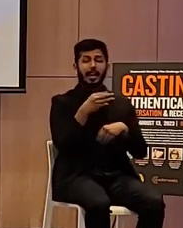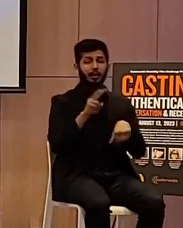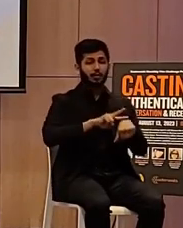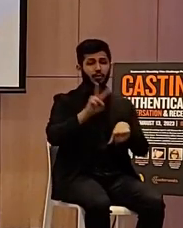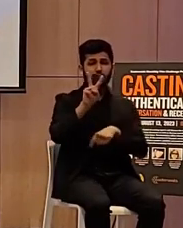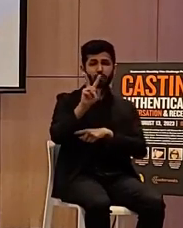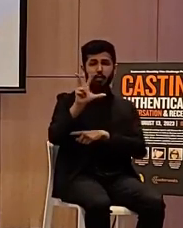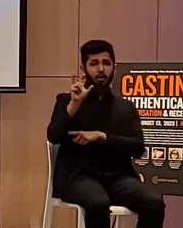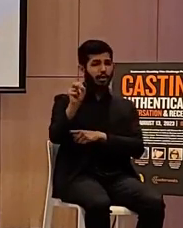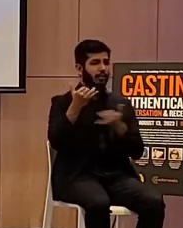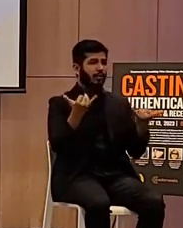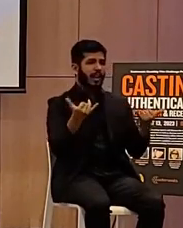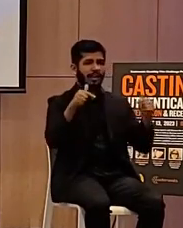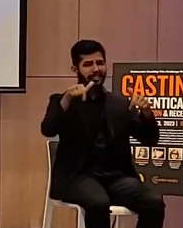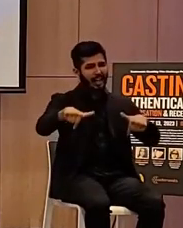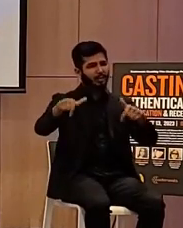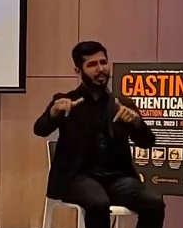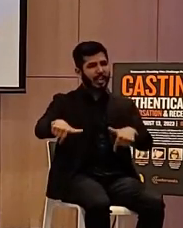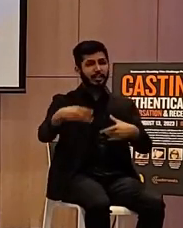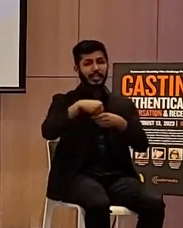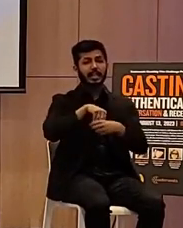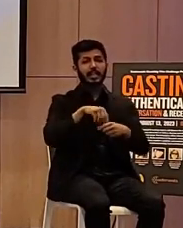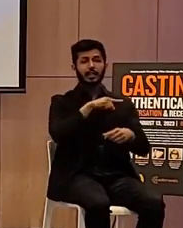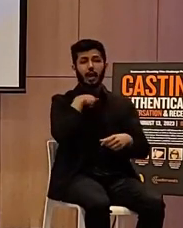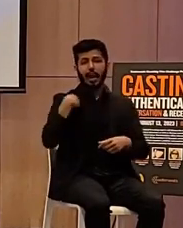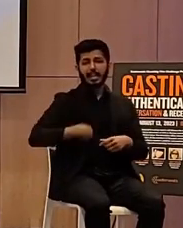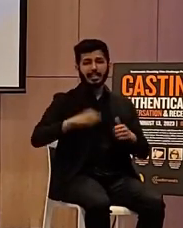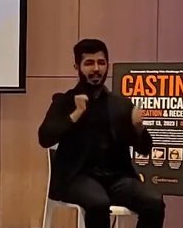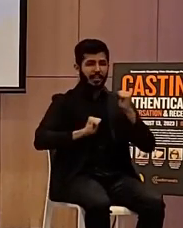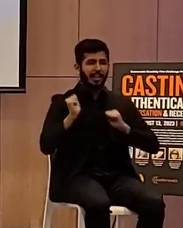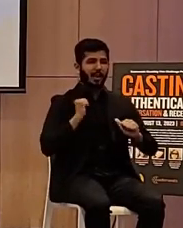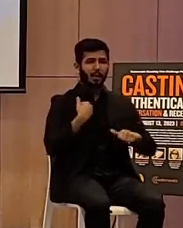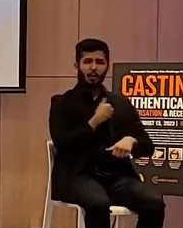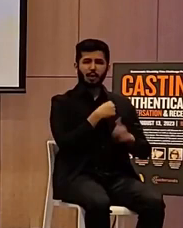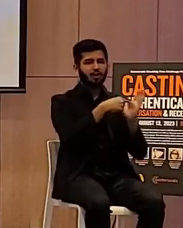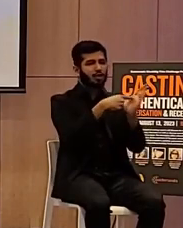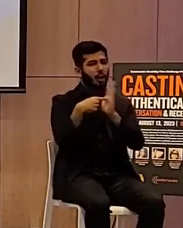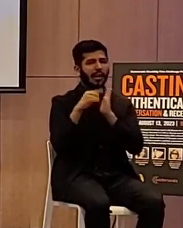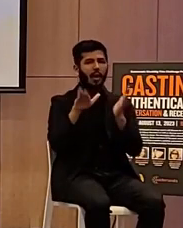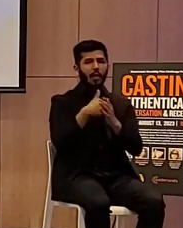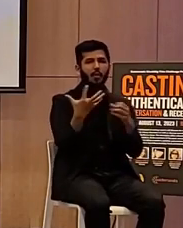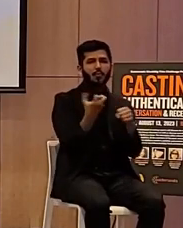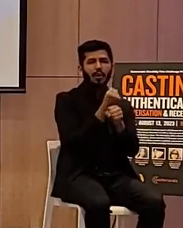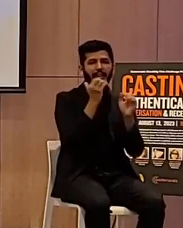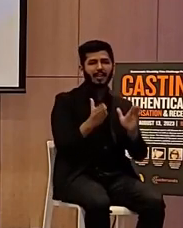today, downstairs in the Chinese Theater, we are screening the winners of the